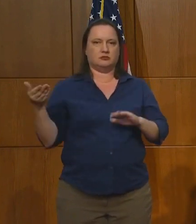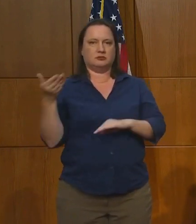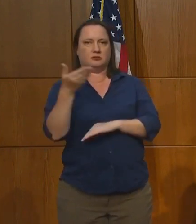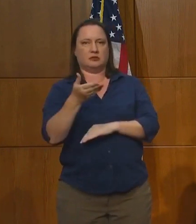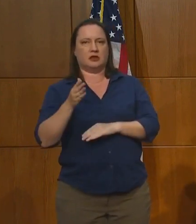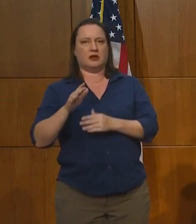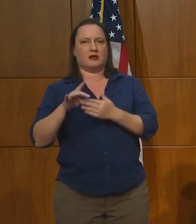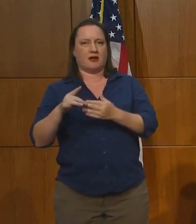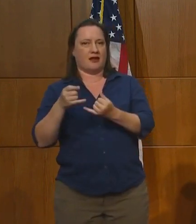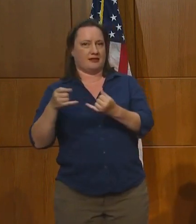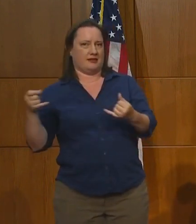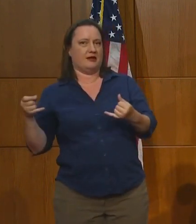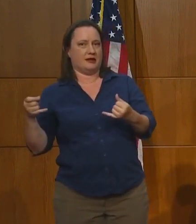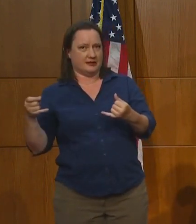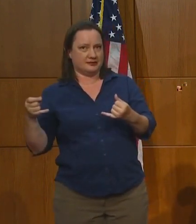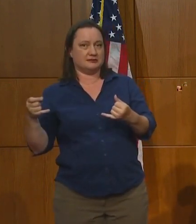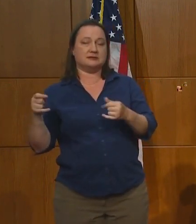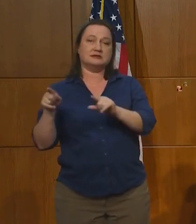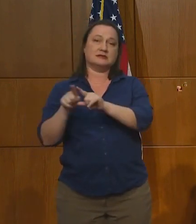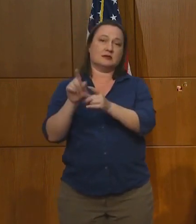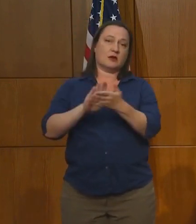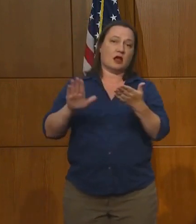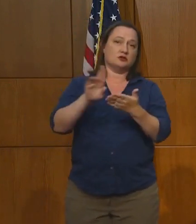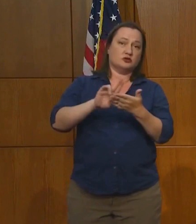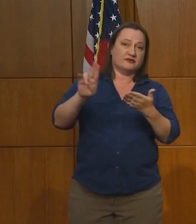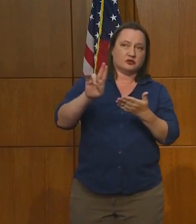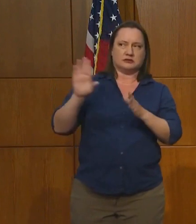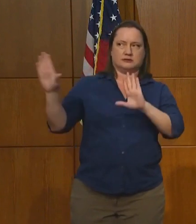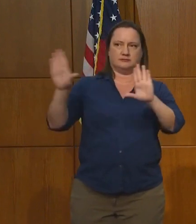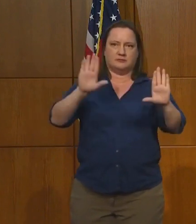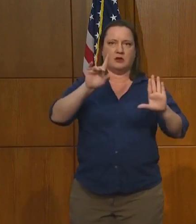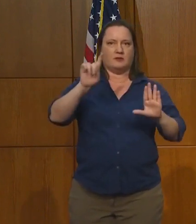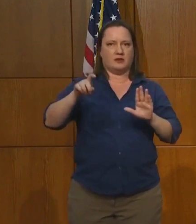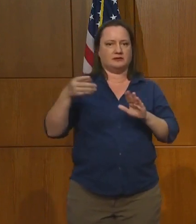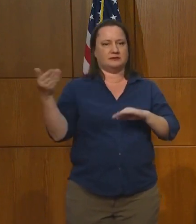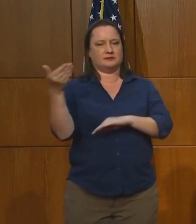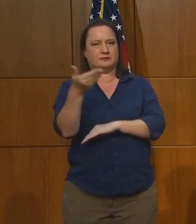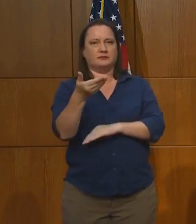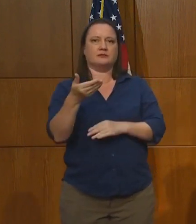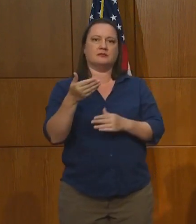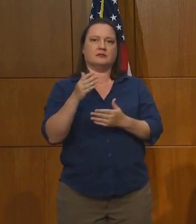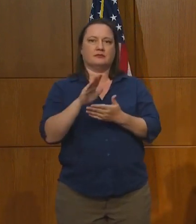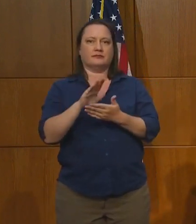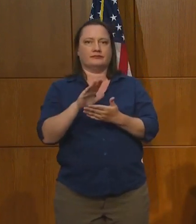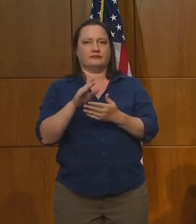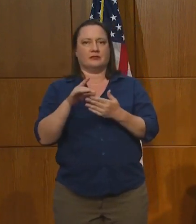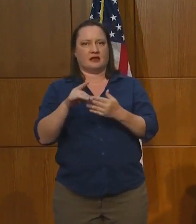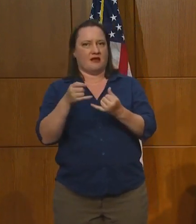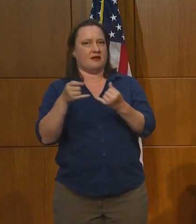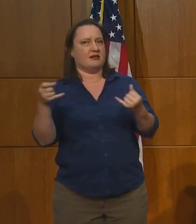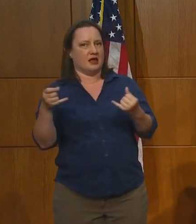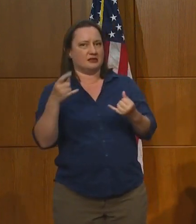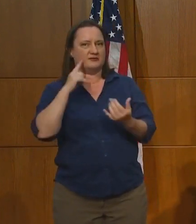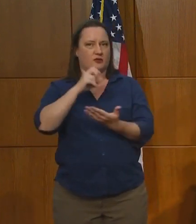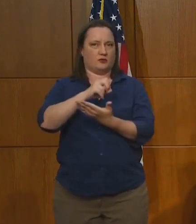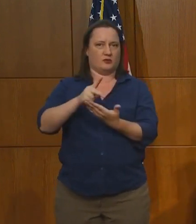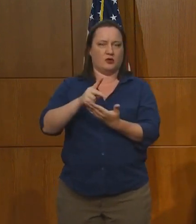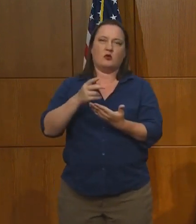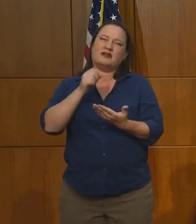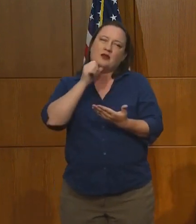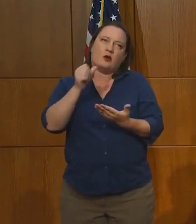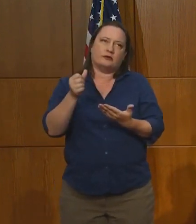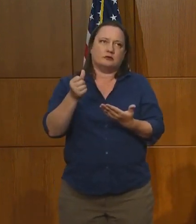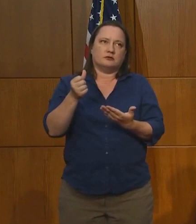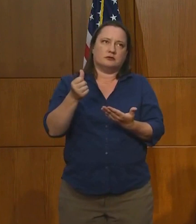guidelines, as we have with our colleges and universities, and they have followed our guidelines. And while we don't necessarily approve them or disapprove